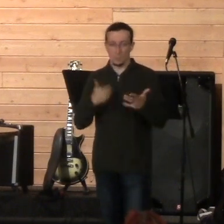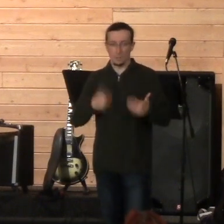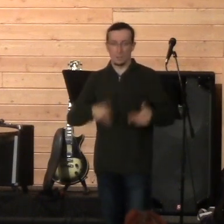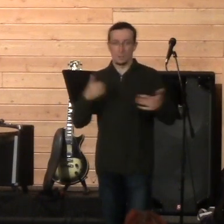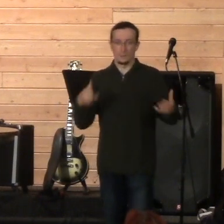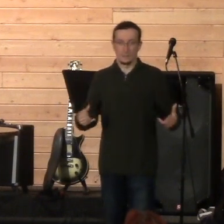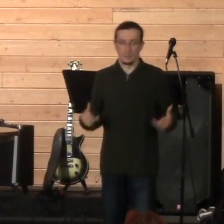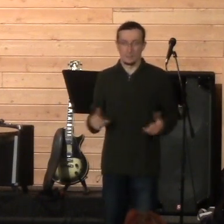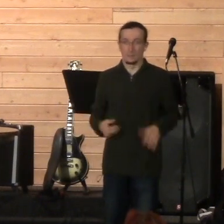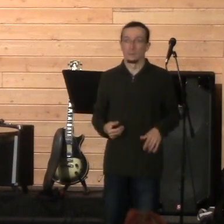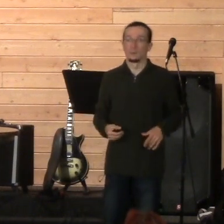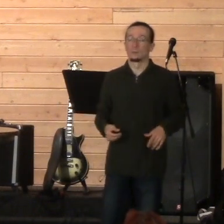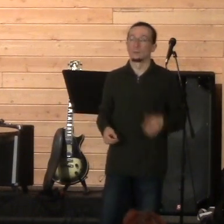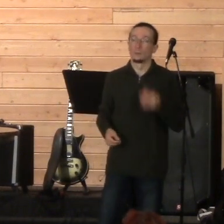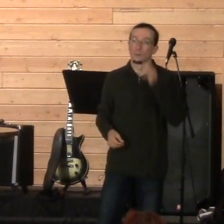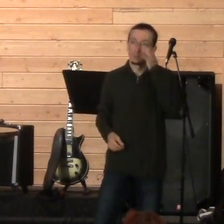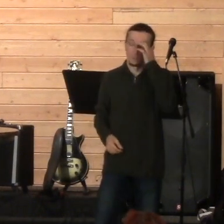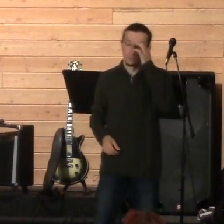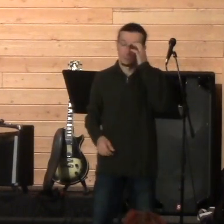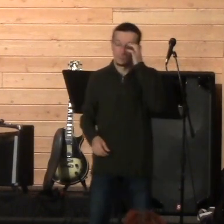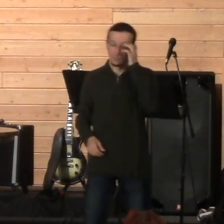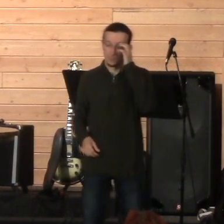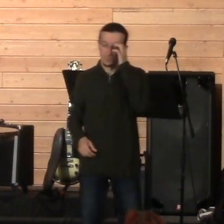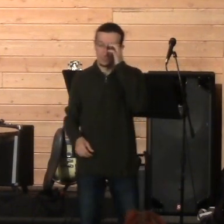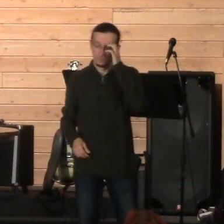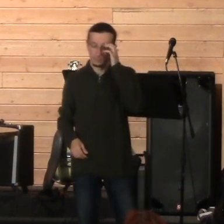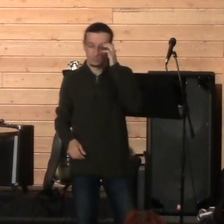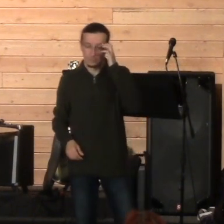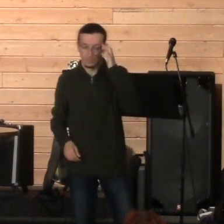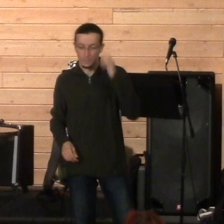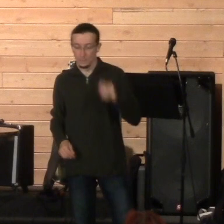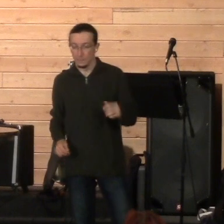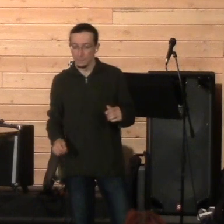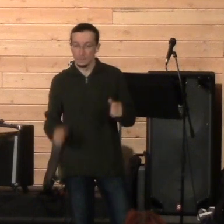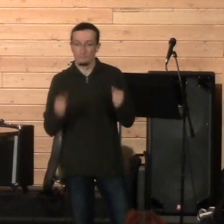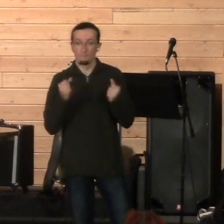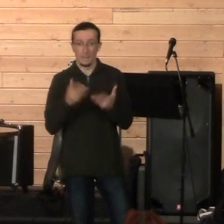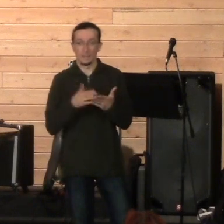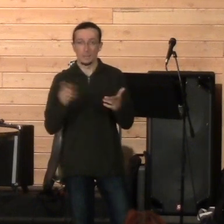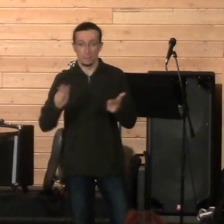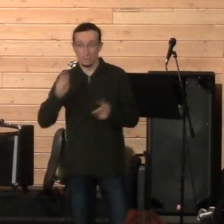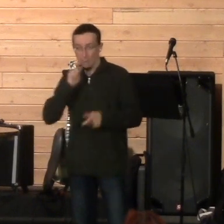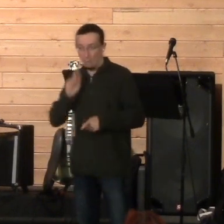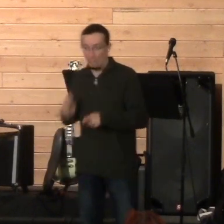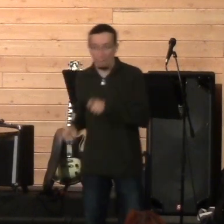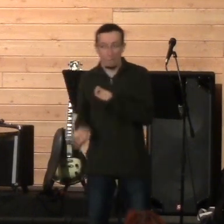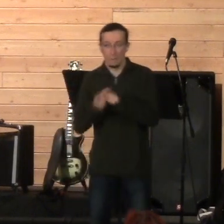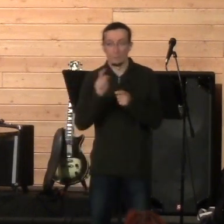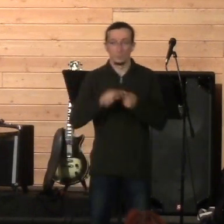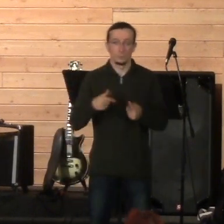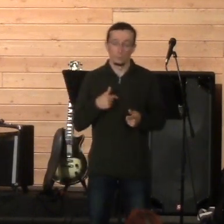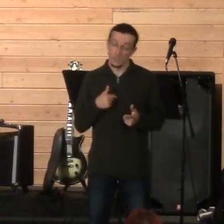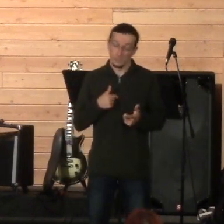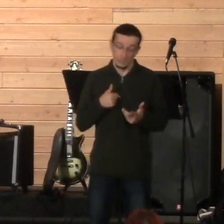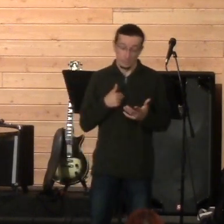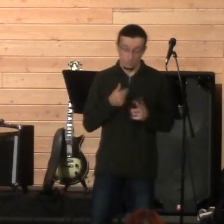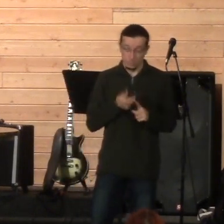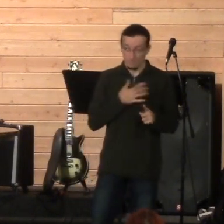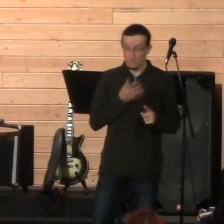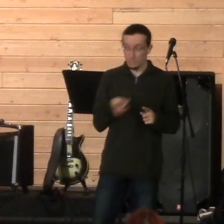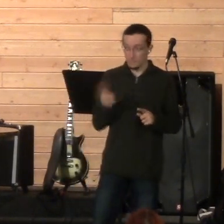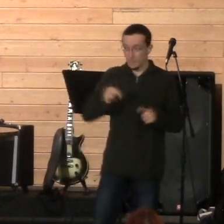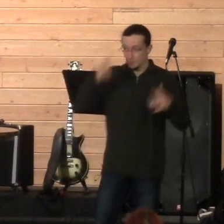And a lot of the things that should have caught up to me, you know, a lot of them are my own